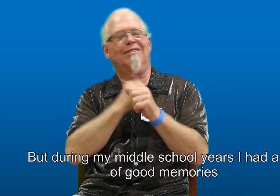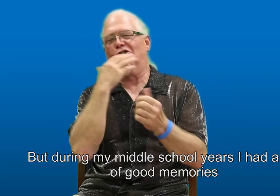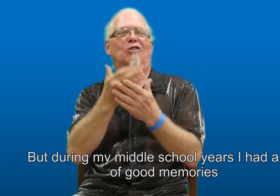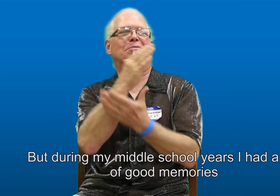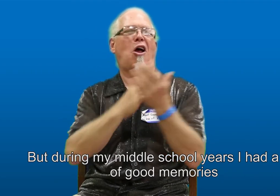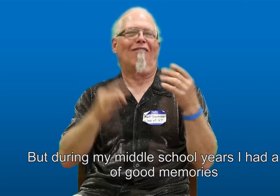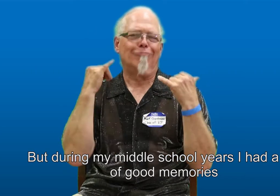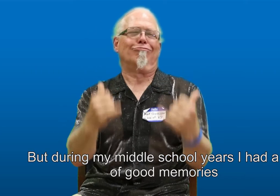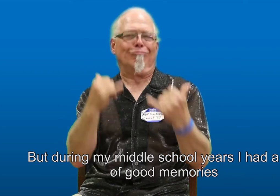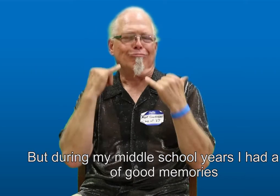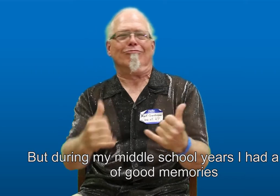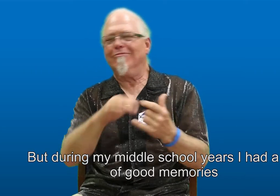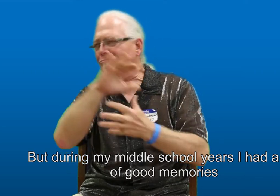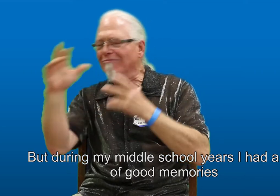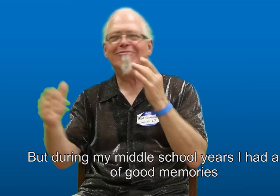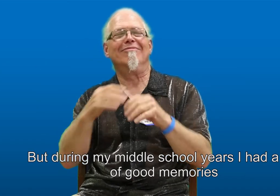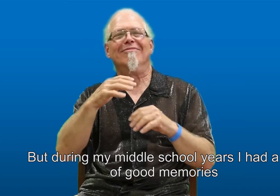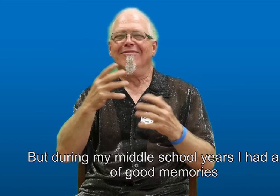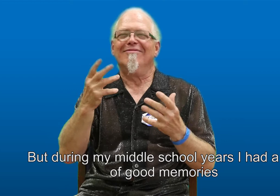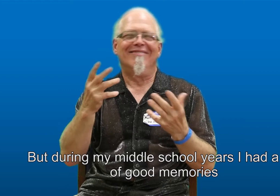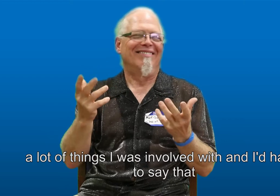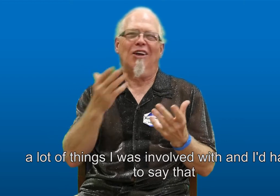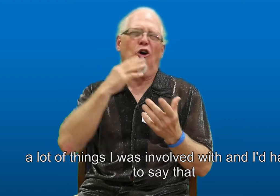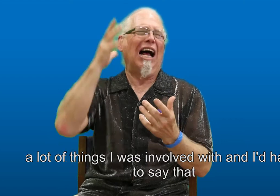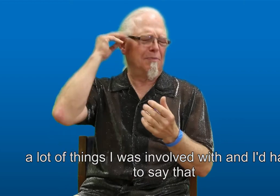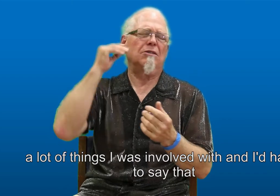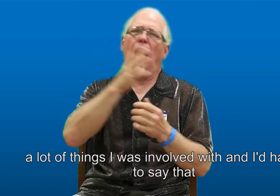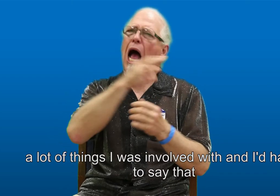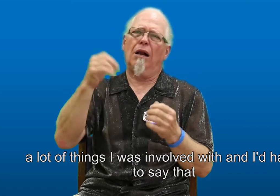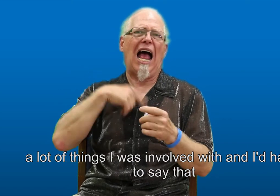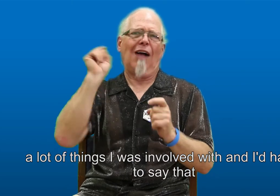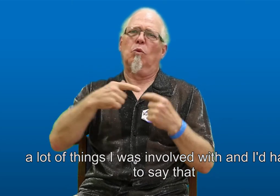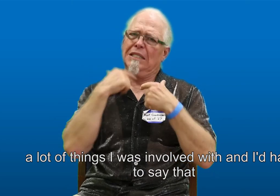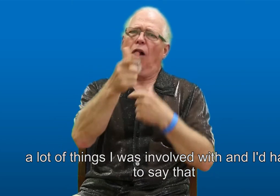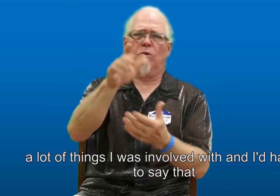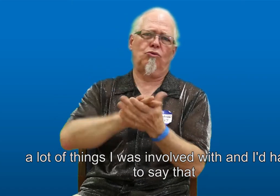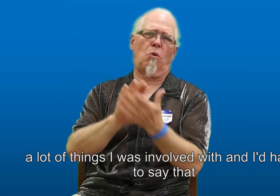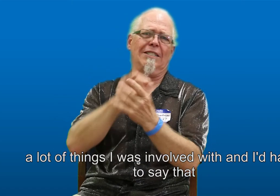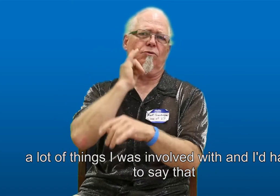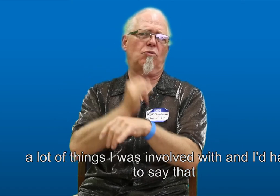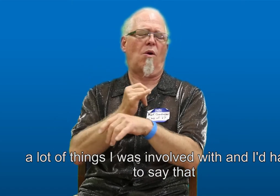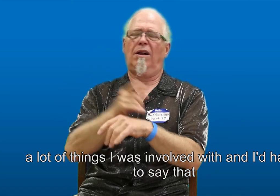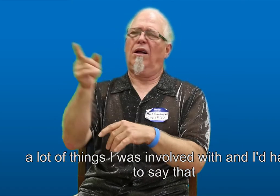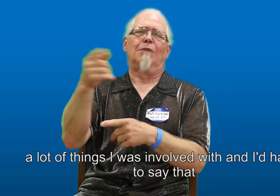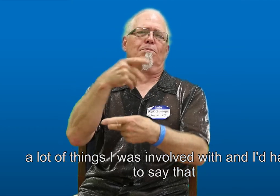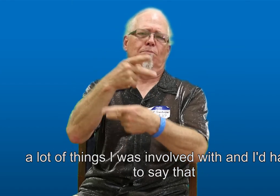But during my middle school years, I had a lot of good memories, a lot of things that I was involved with. And I just have to